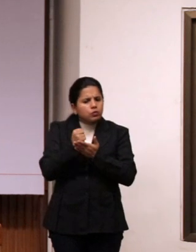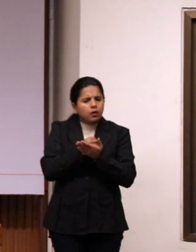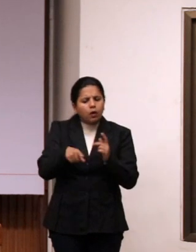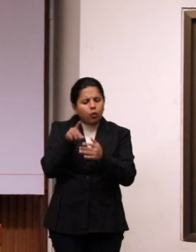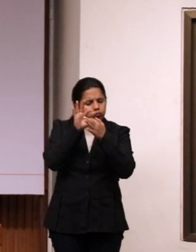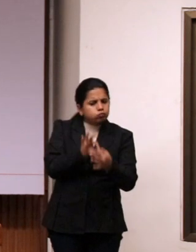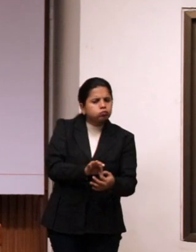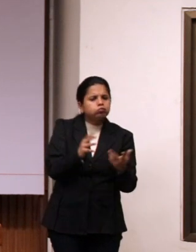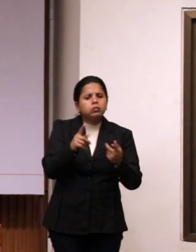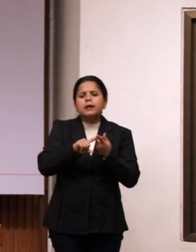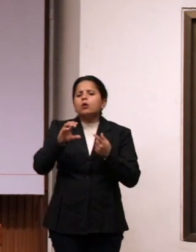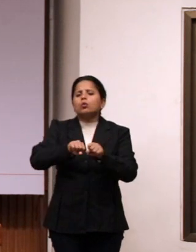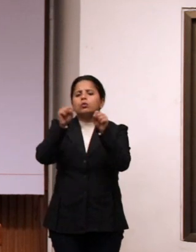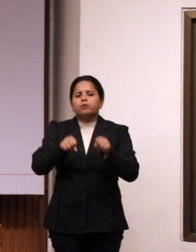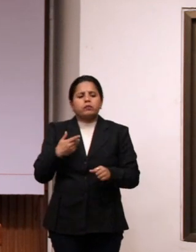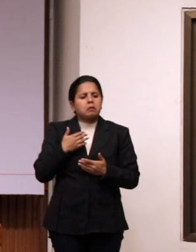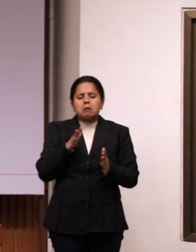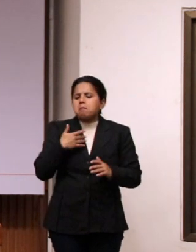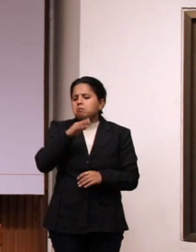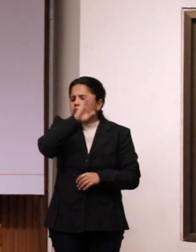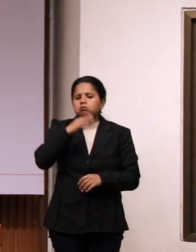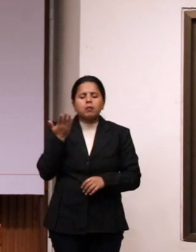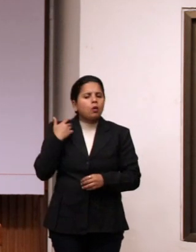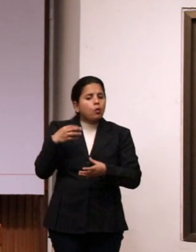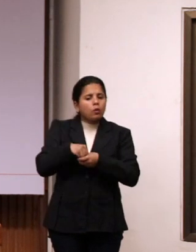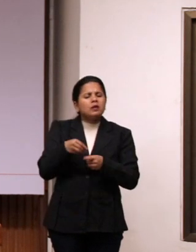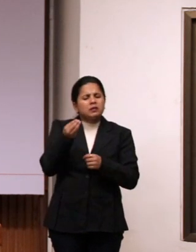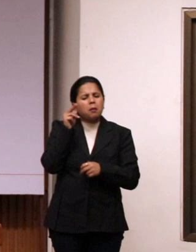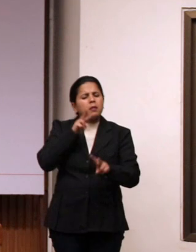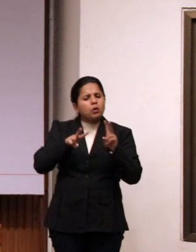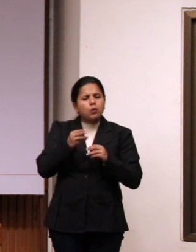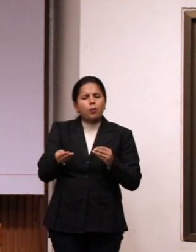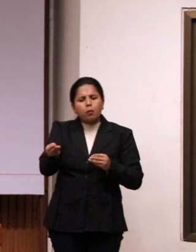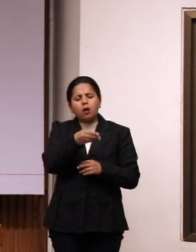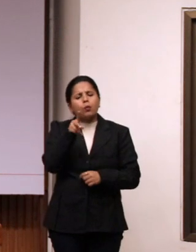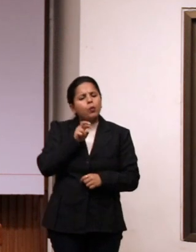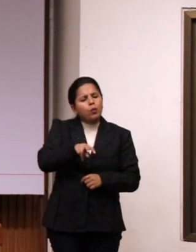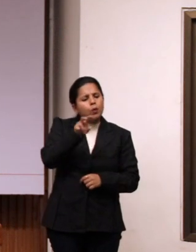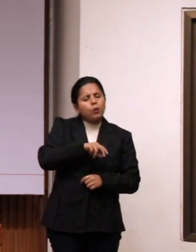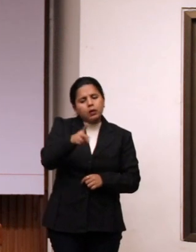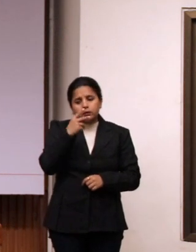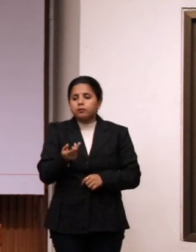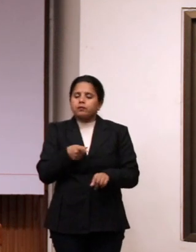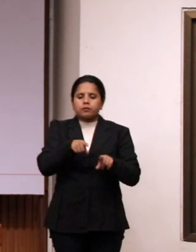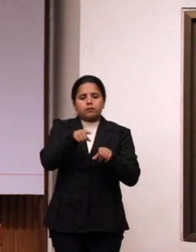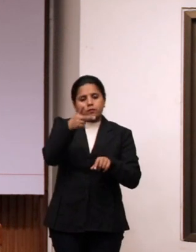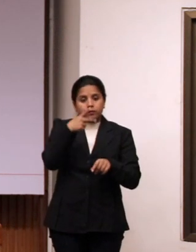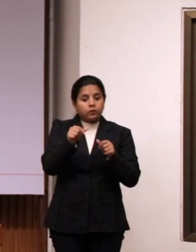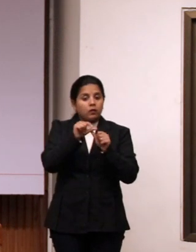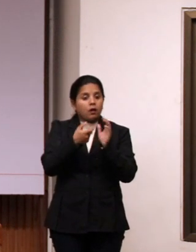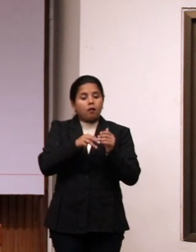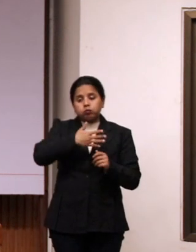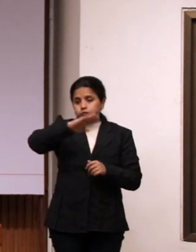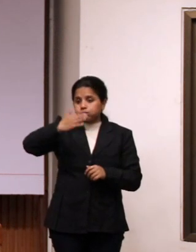ecosystem. If it is not in neighborhood, try to visit little, you walk little bit more. For example, if you see Aravali Hill